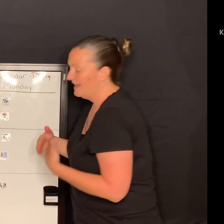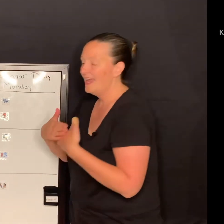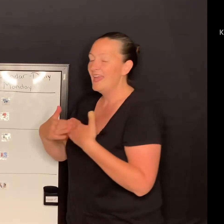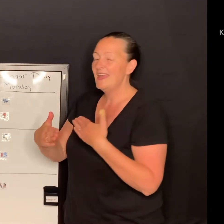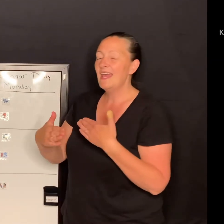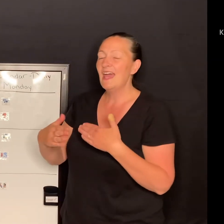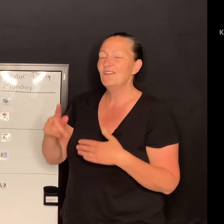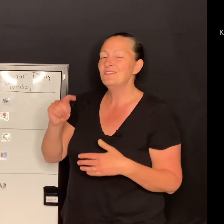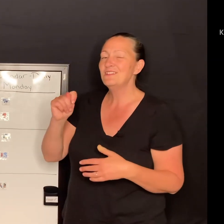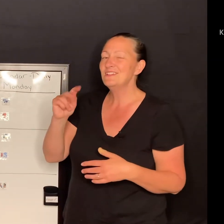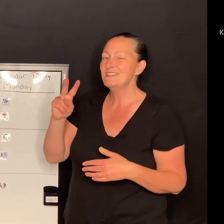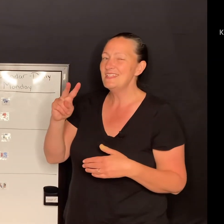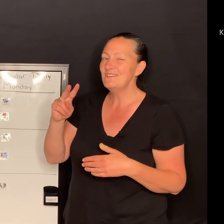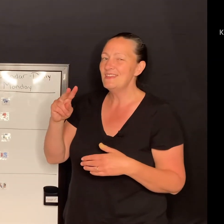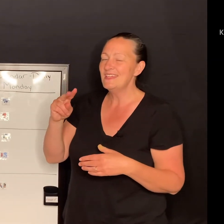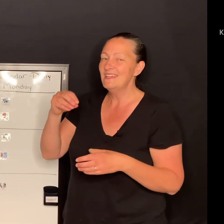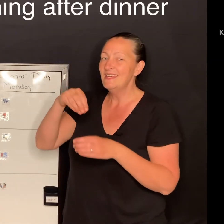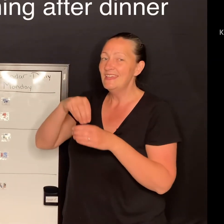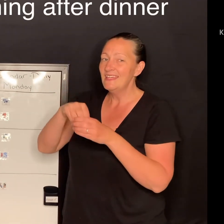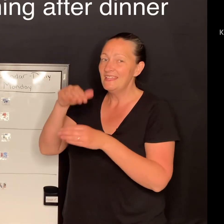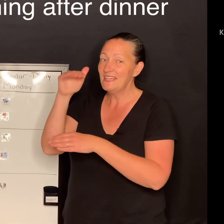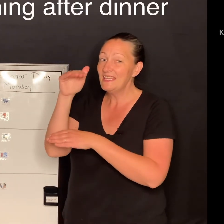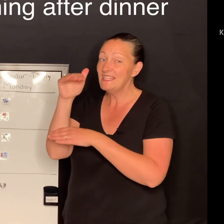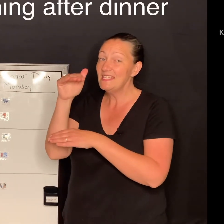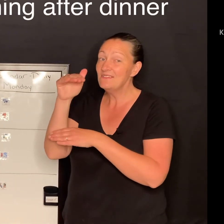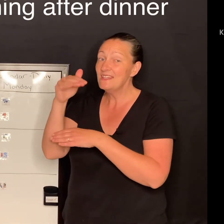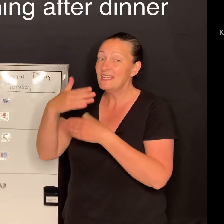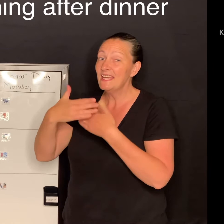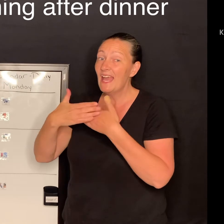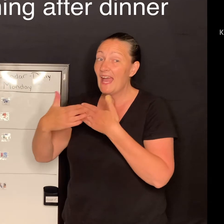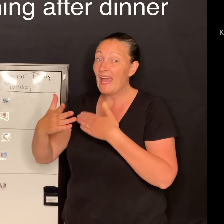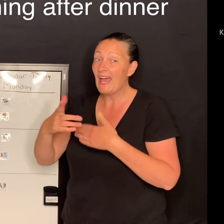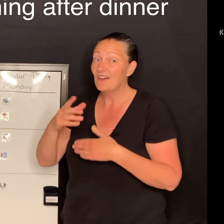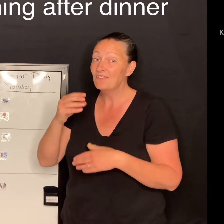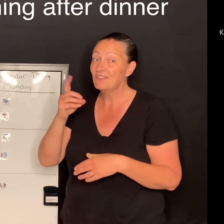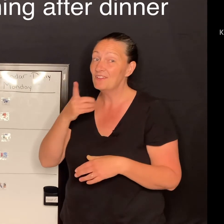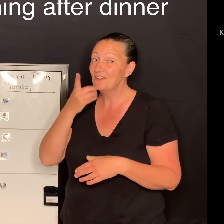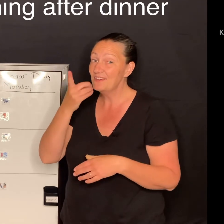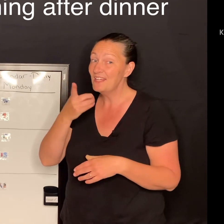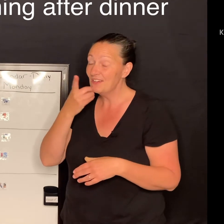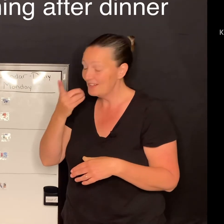And after TV, in the evening, after dinner,